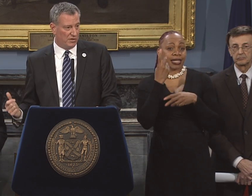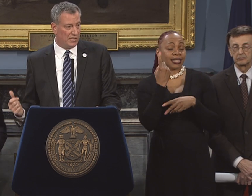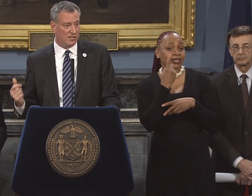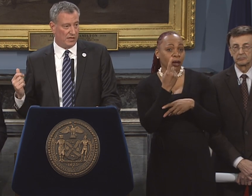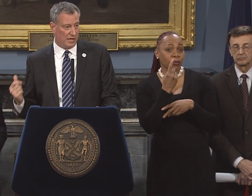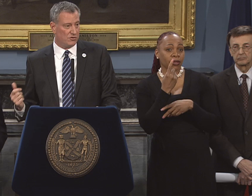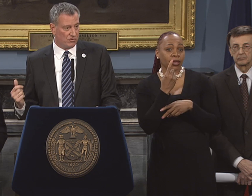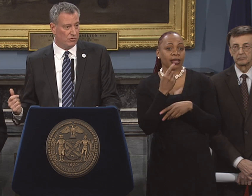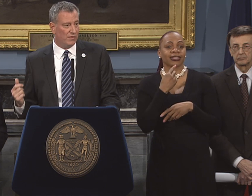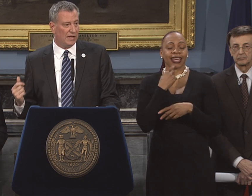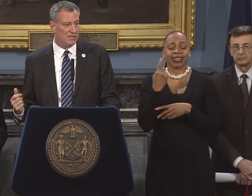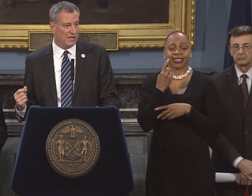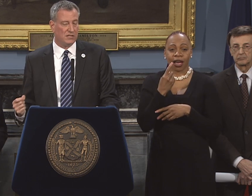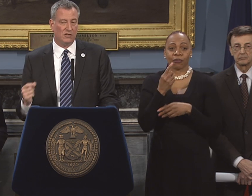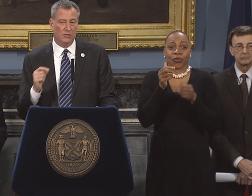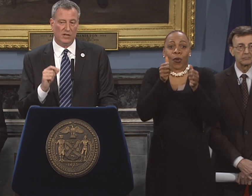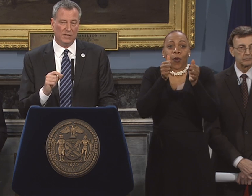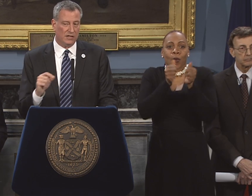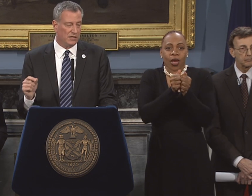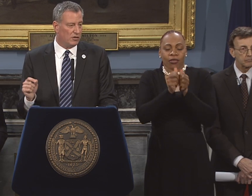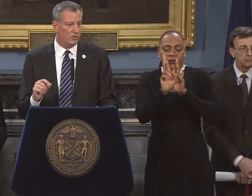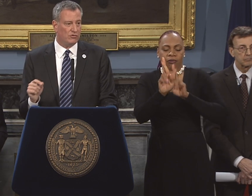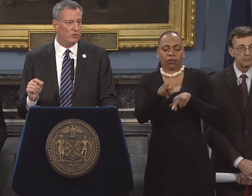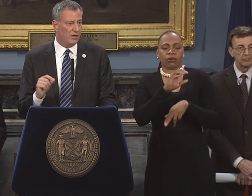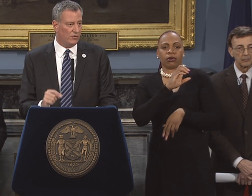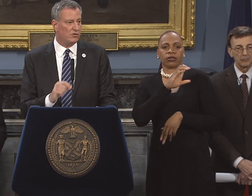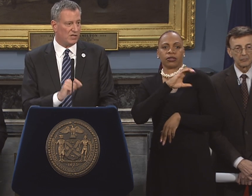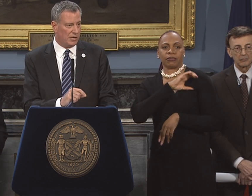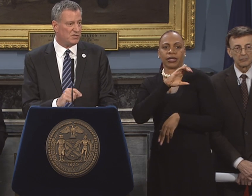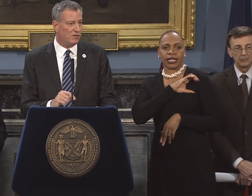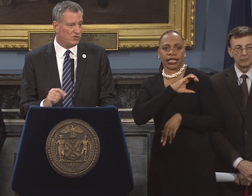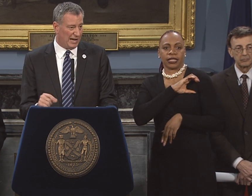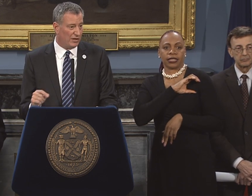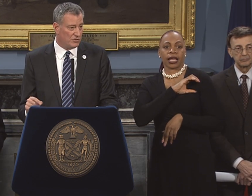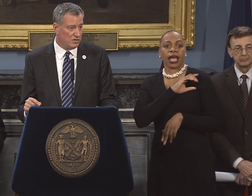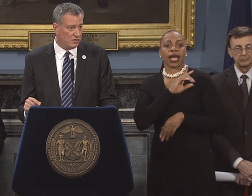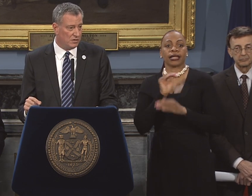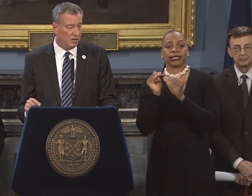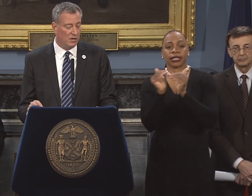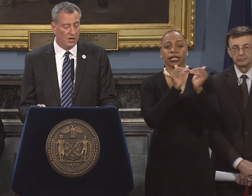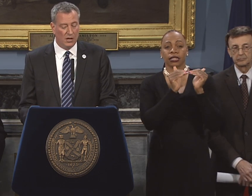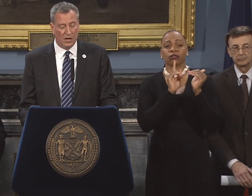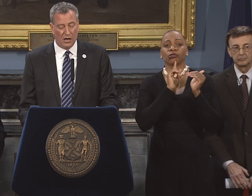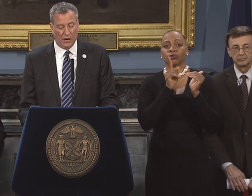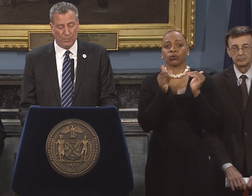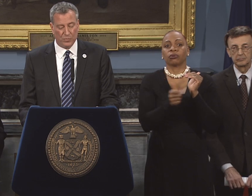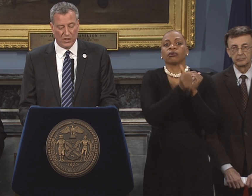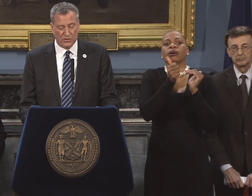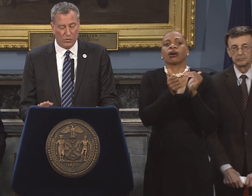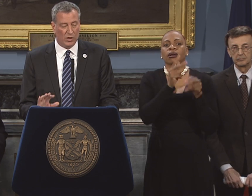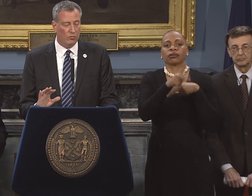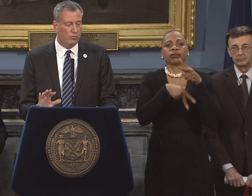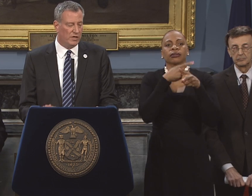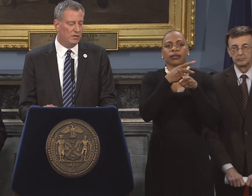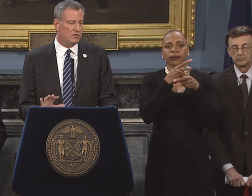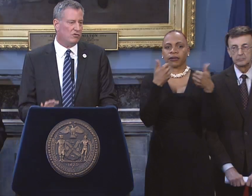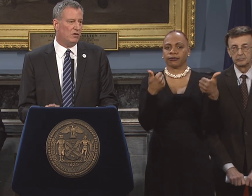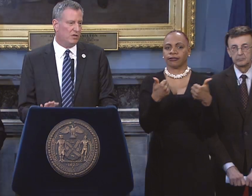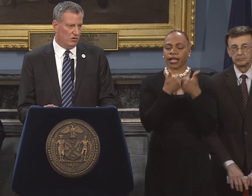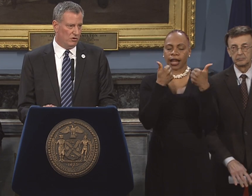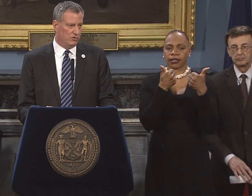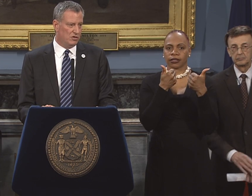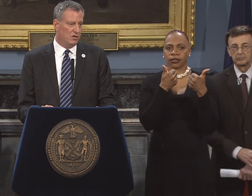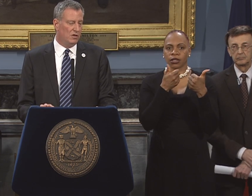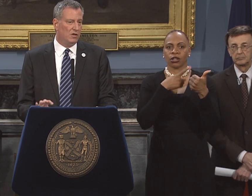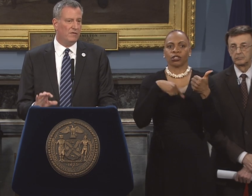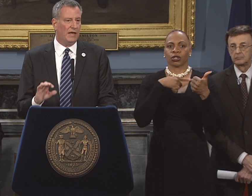reporting to the police, and that is true and that is necessary, but I think it's equally true with other types of challenges. So we want to really